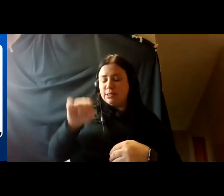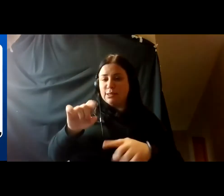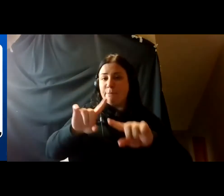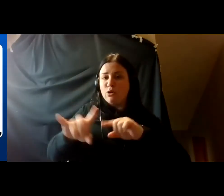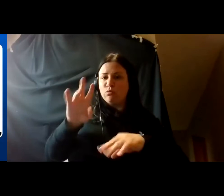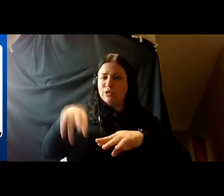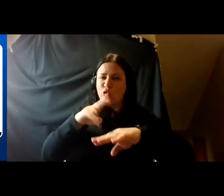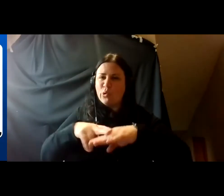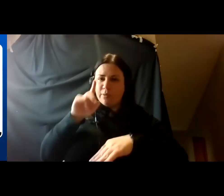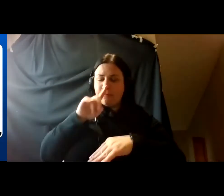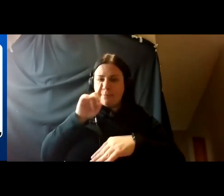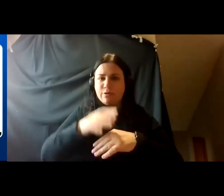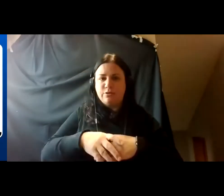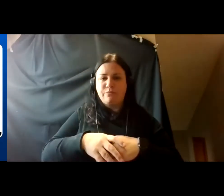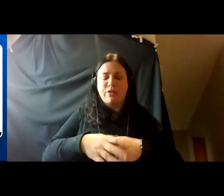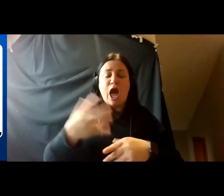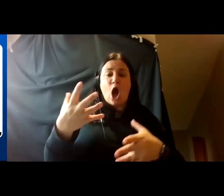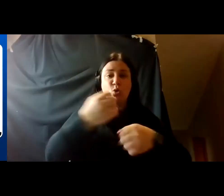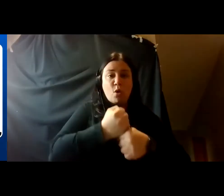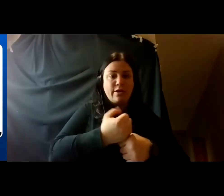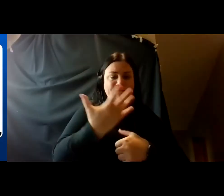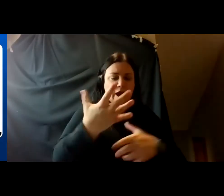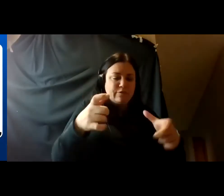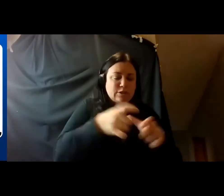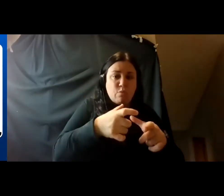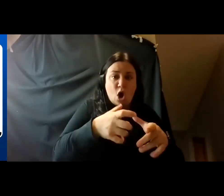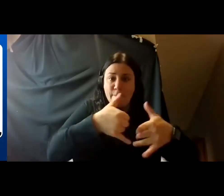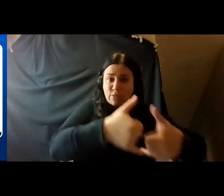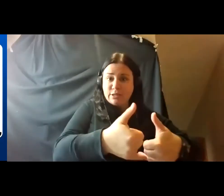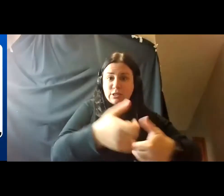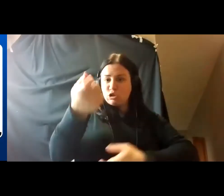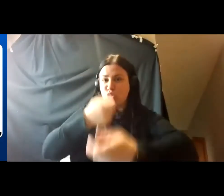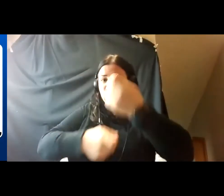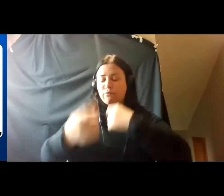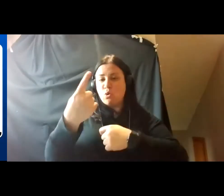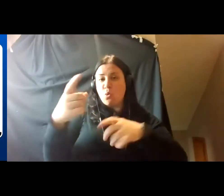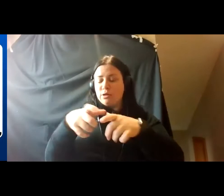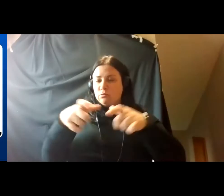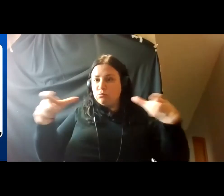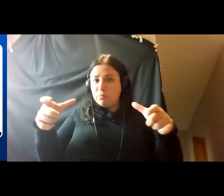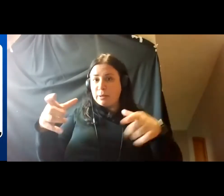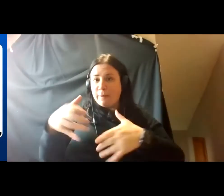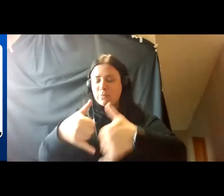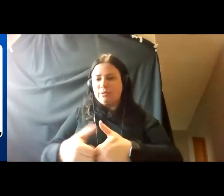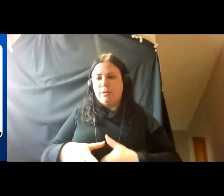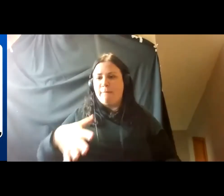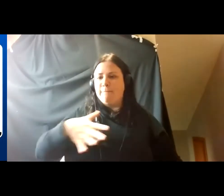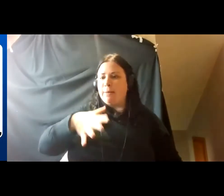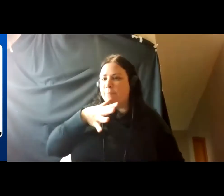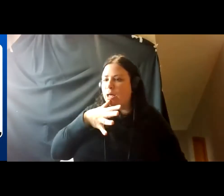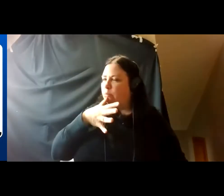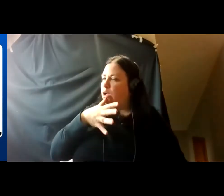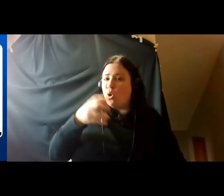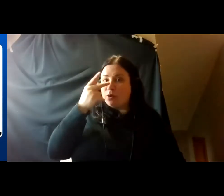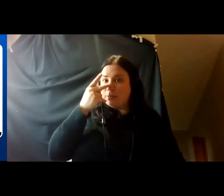And I traded in 5 little ones to get that big one. My mom was so pissed. I'm sure maybe some of you guys went through this as parents or